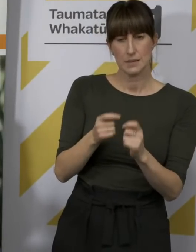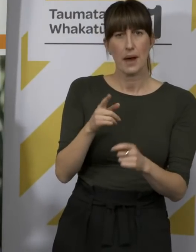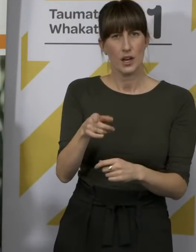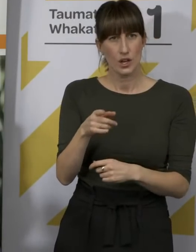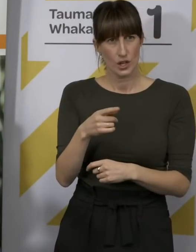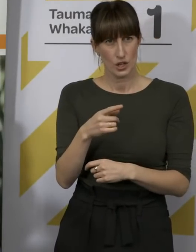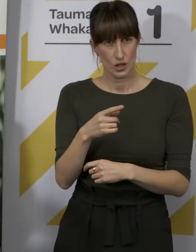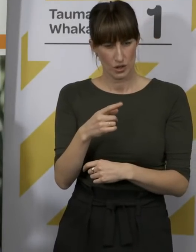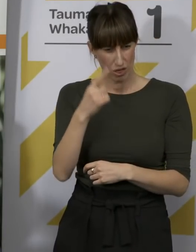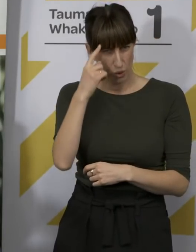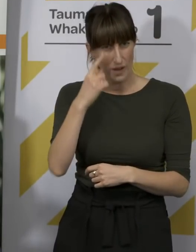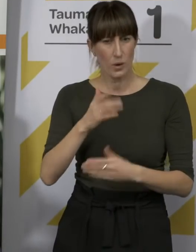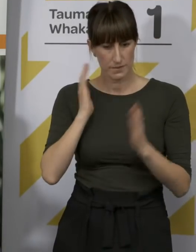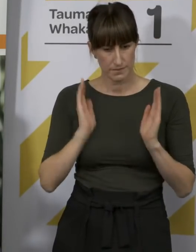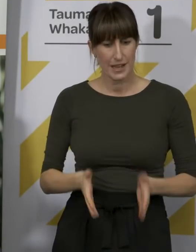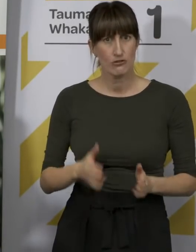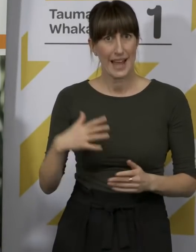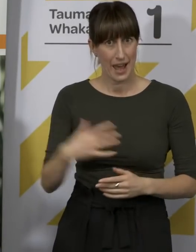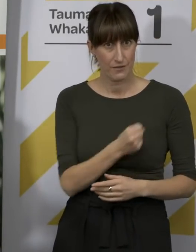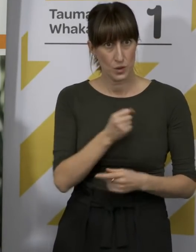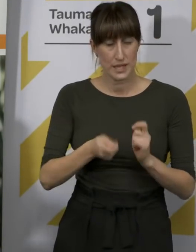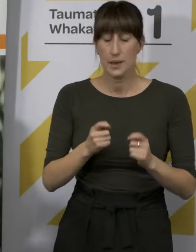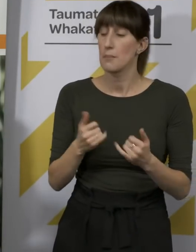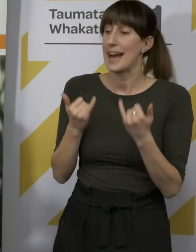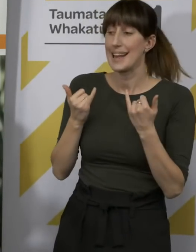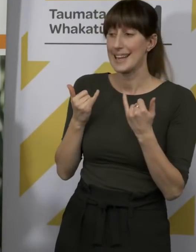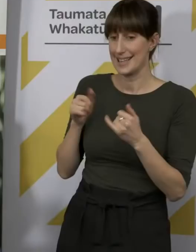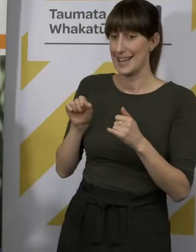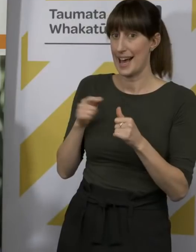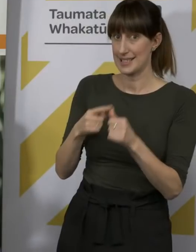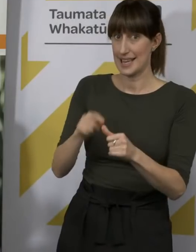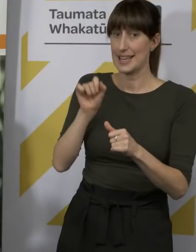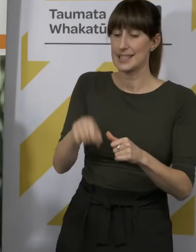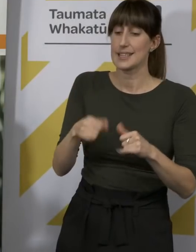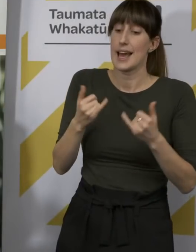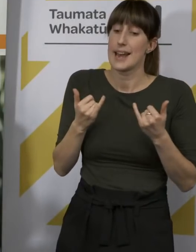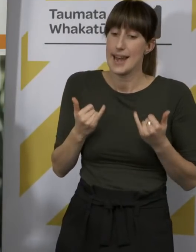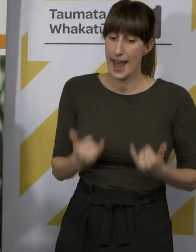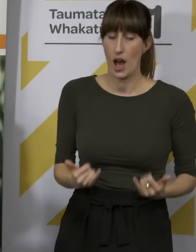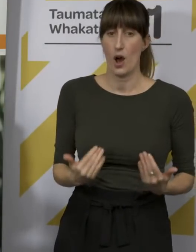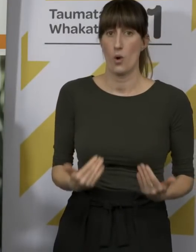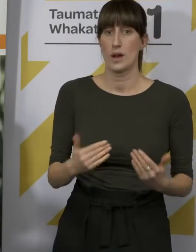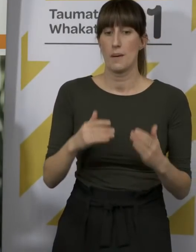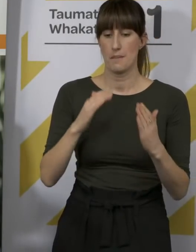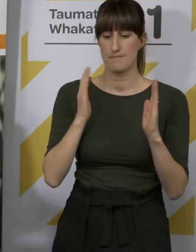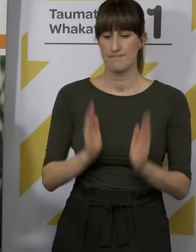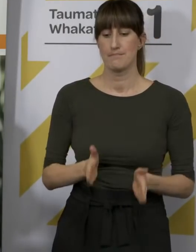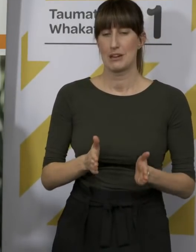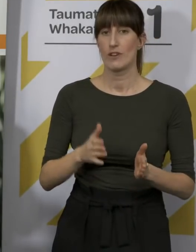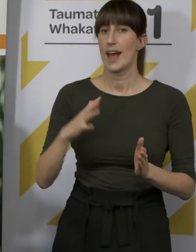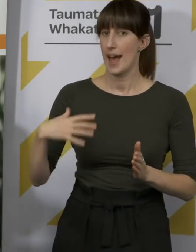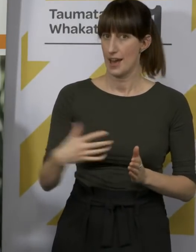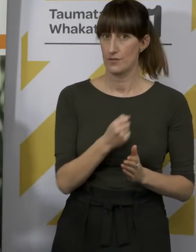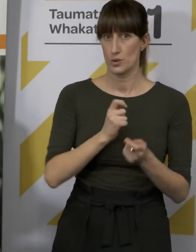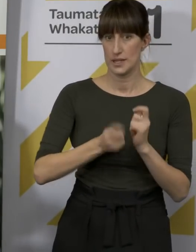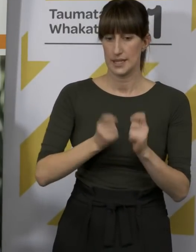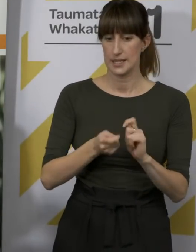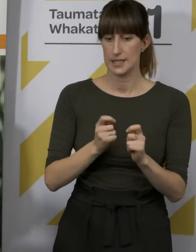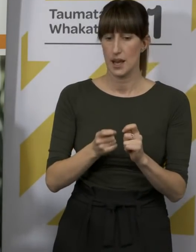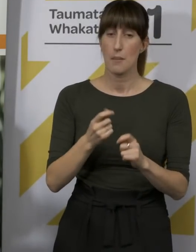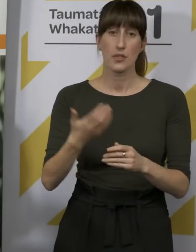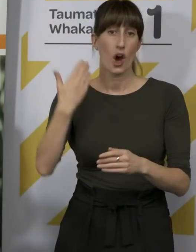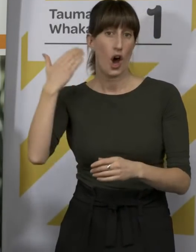offer? Yes, so it is mandatory now, and it's in the new order. And under the old order, there was